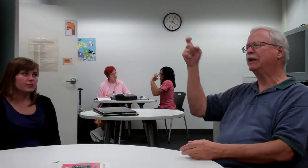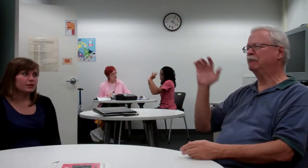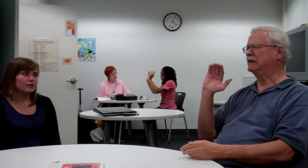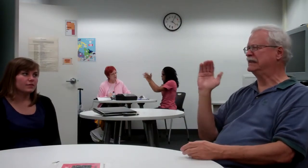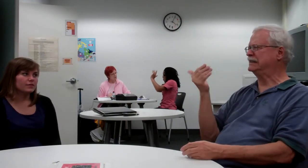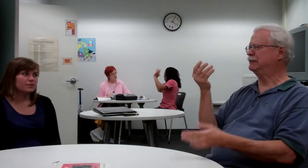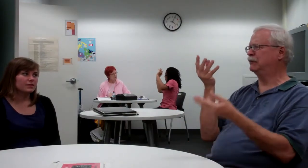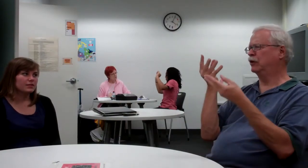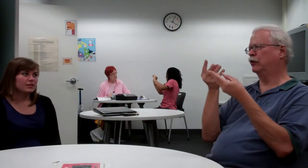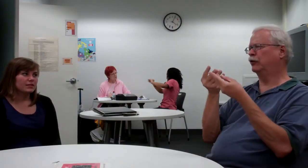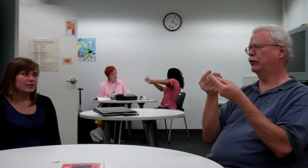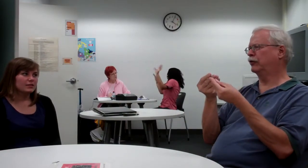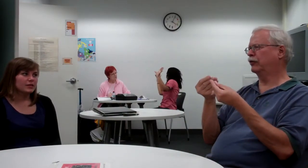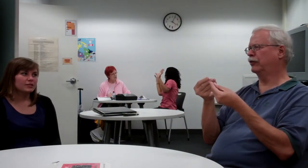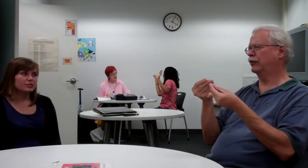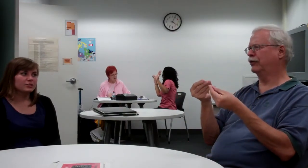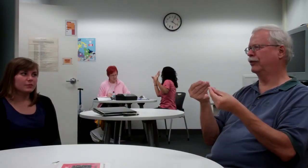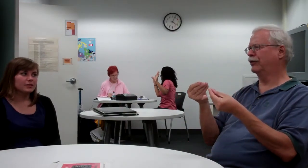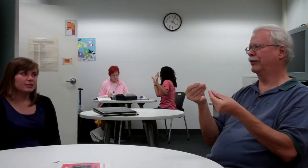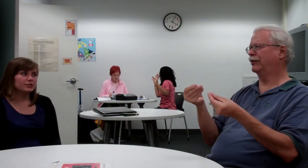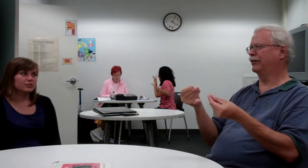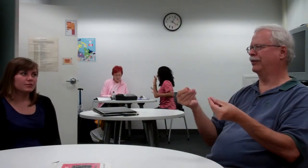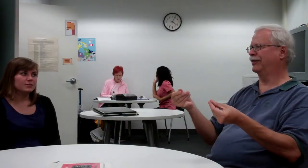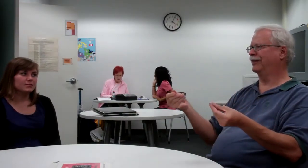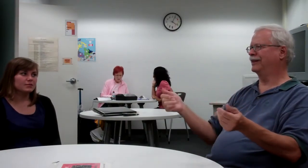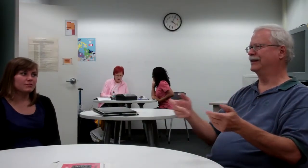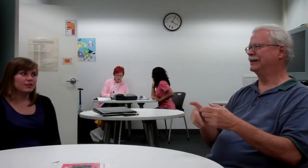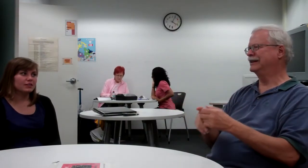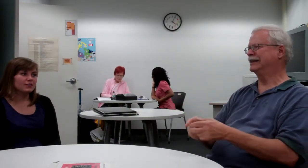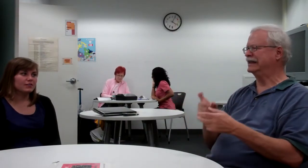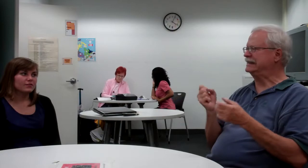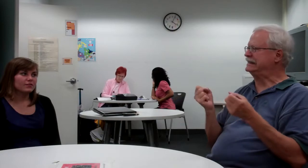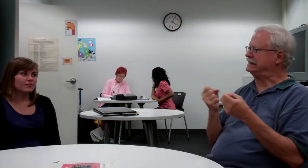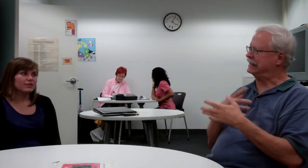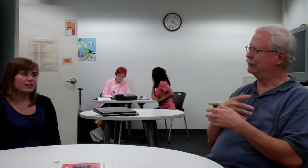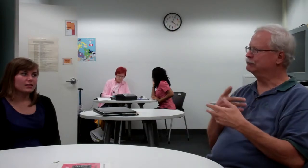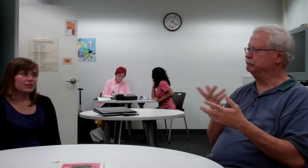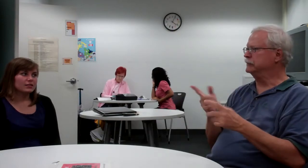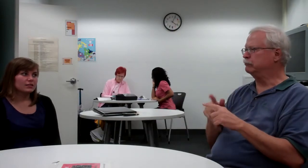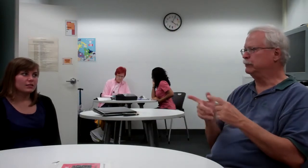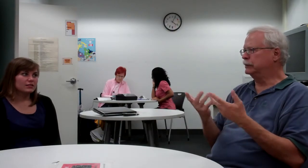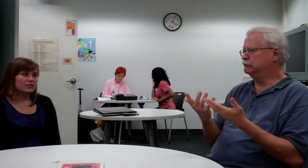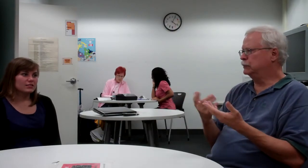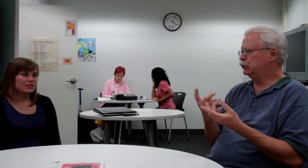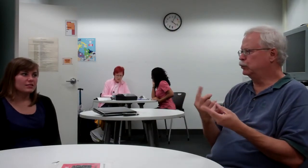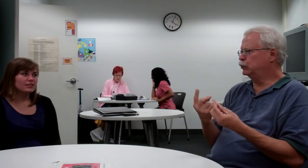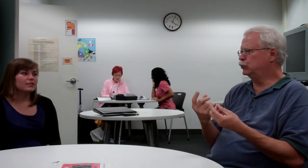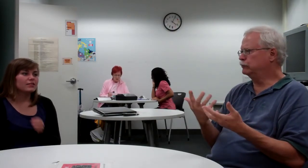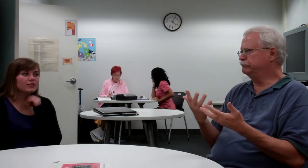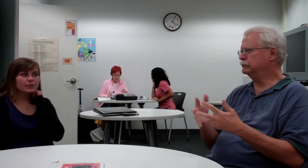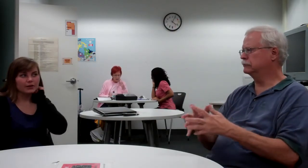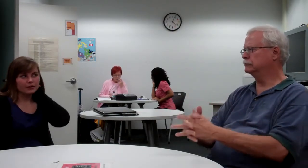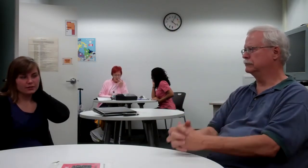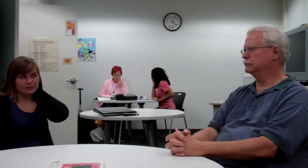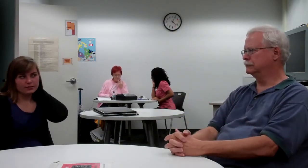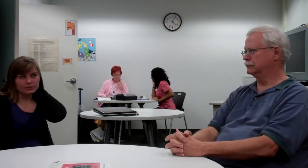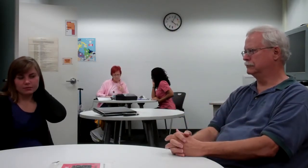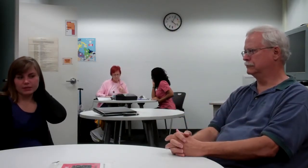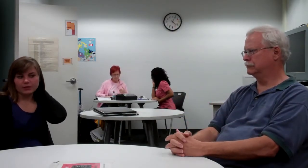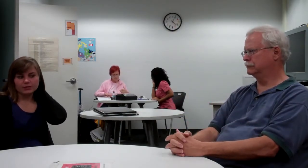America. The American dream seems to be fading. It's kind of scary to think about and figure out what's